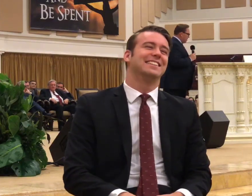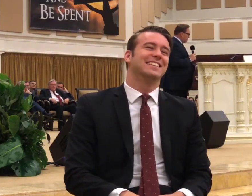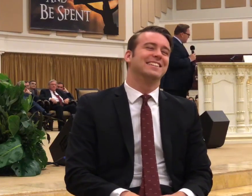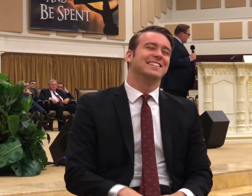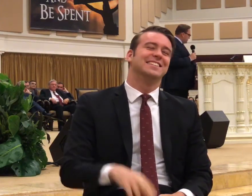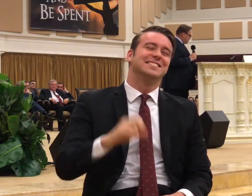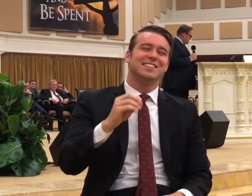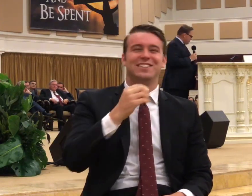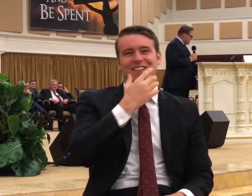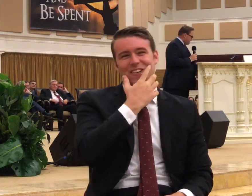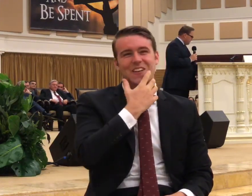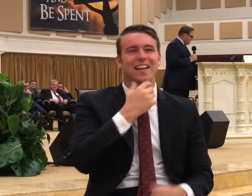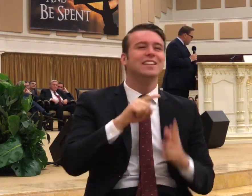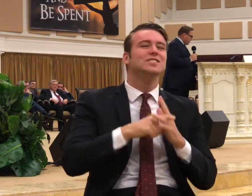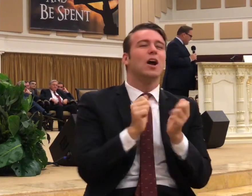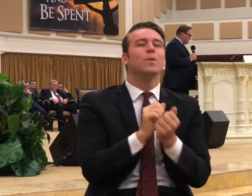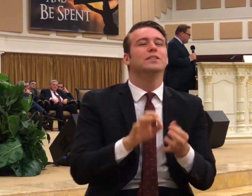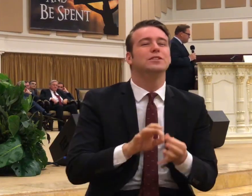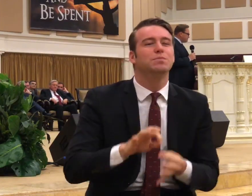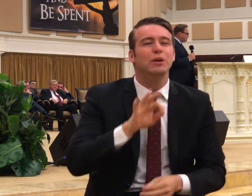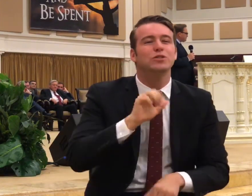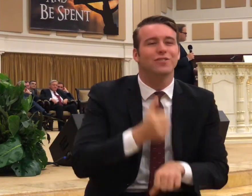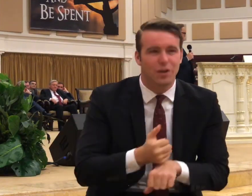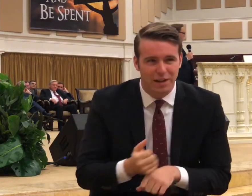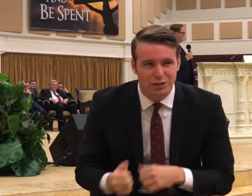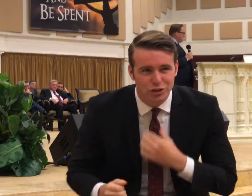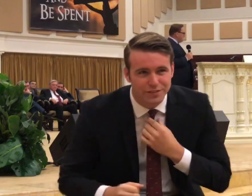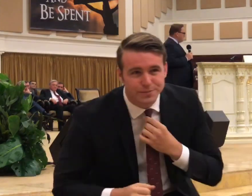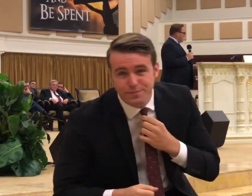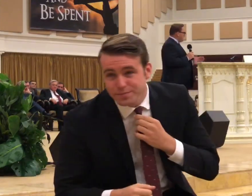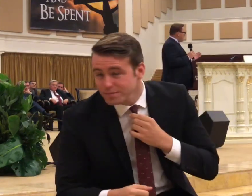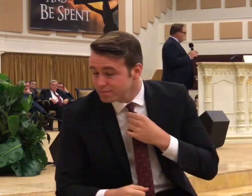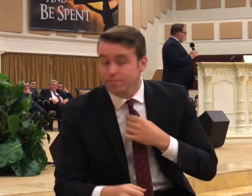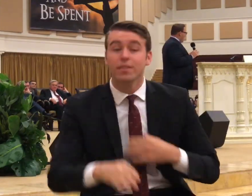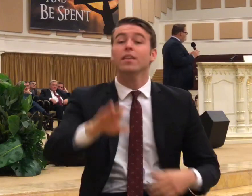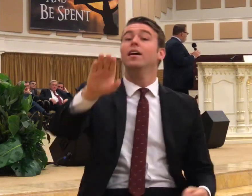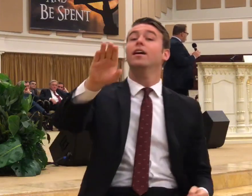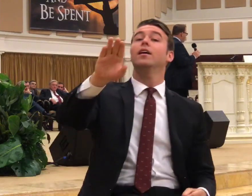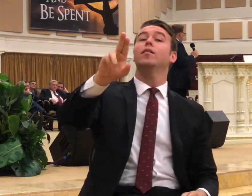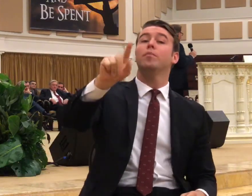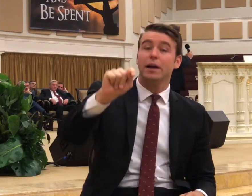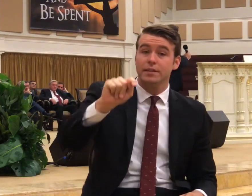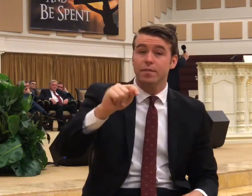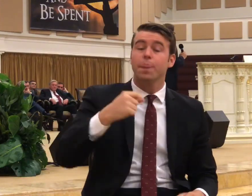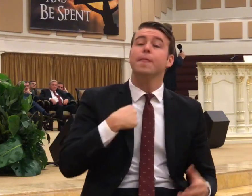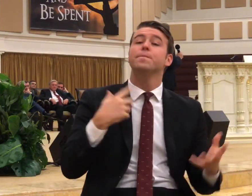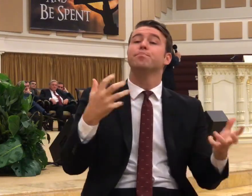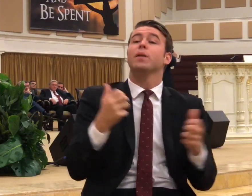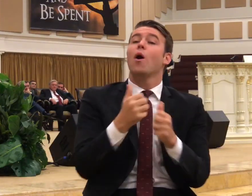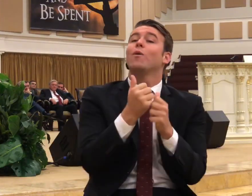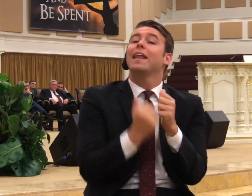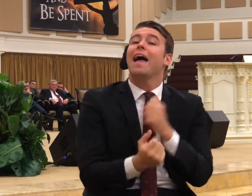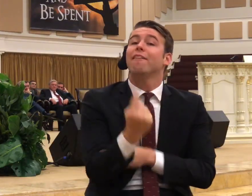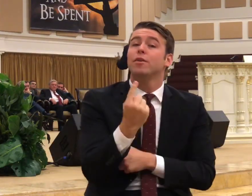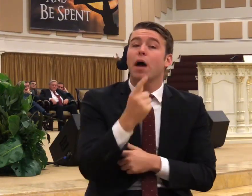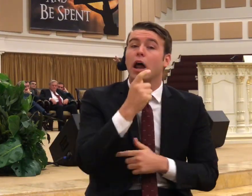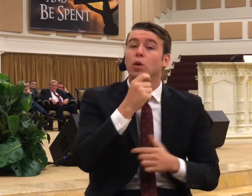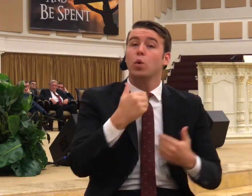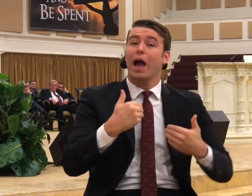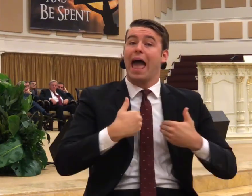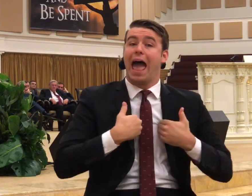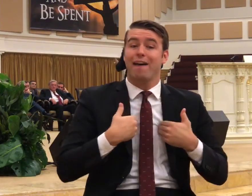So it starts with spiritual formation. But I want everybody that has